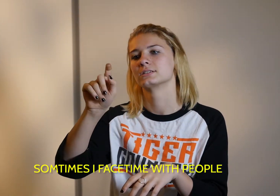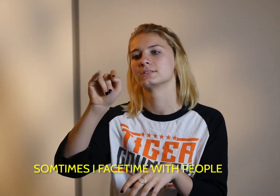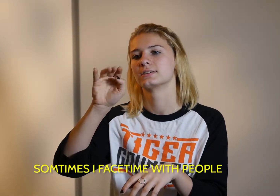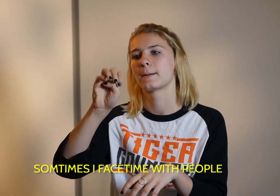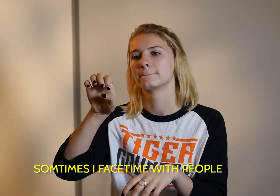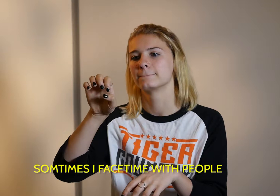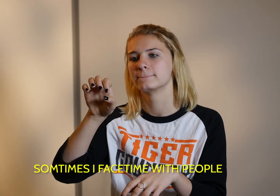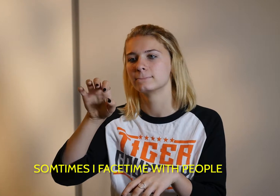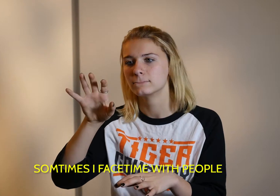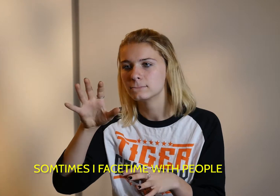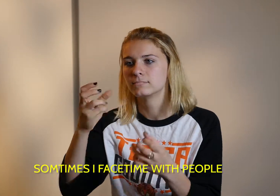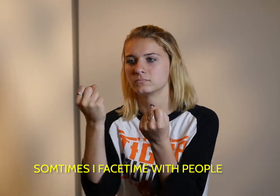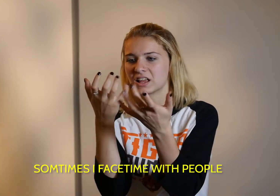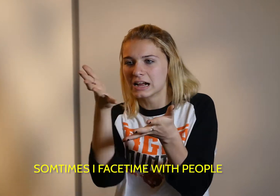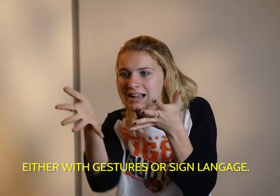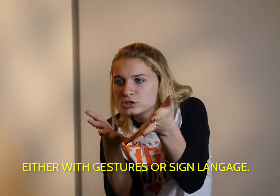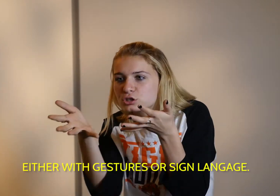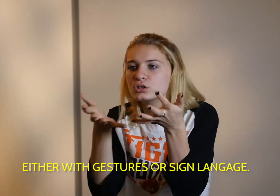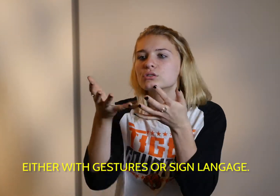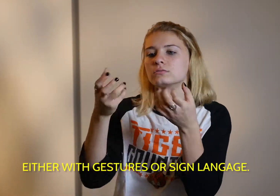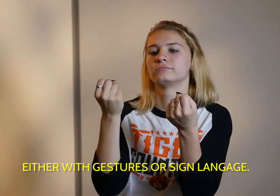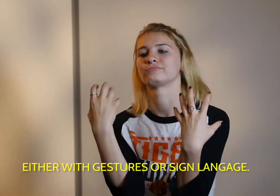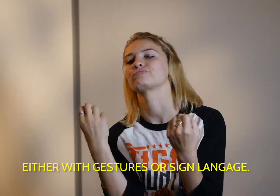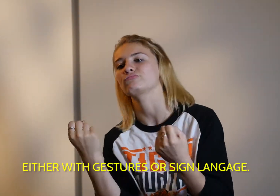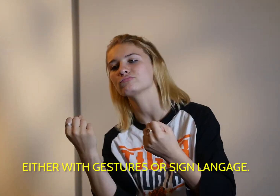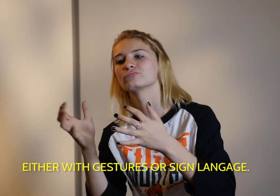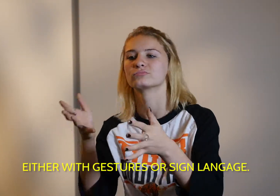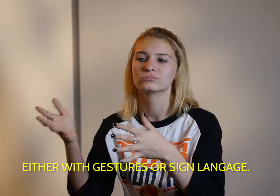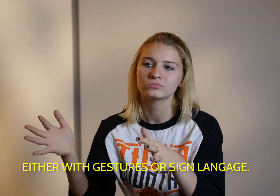I FaceTime with people, either with gestures or with sign language.